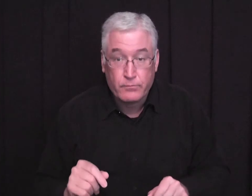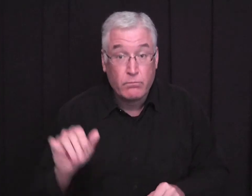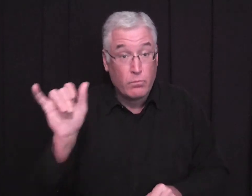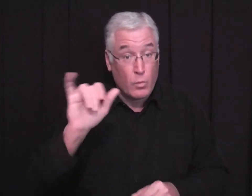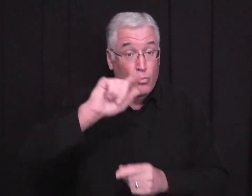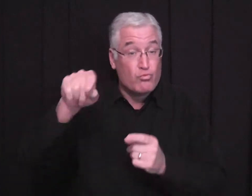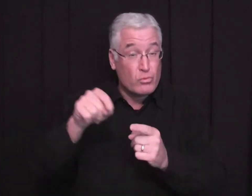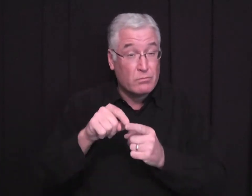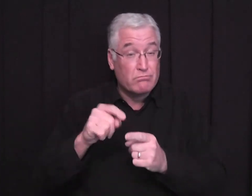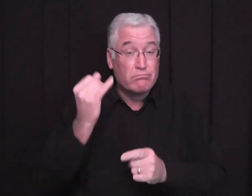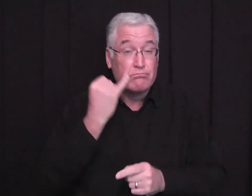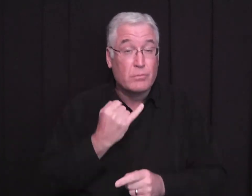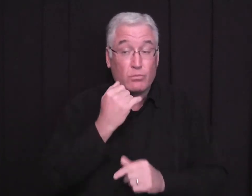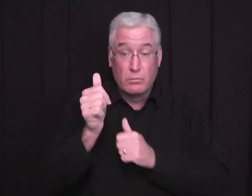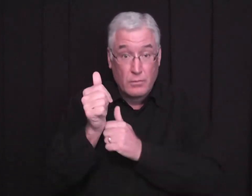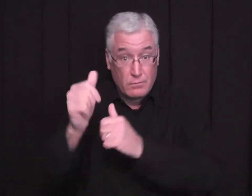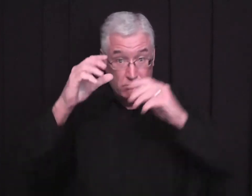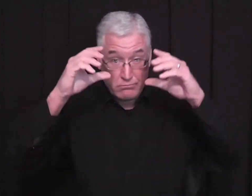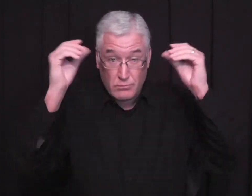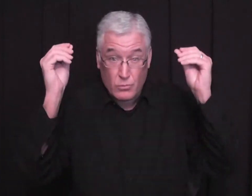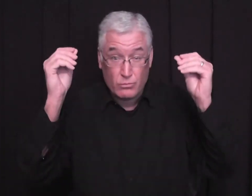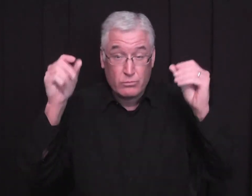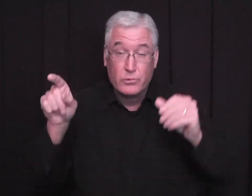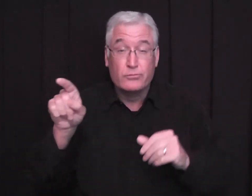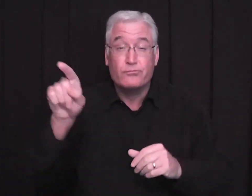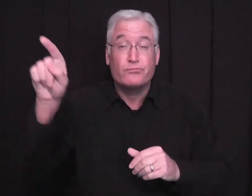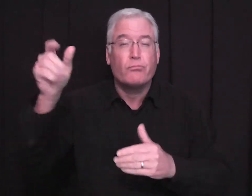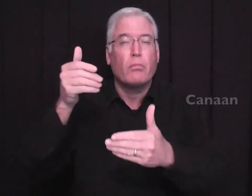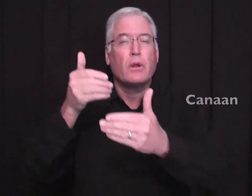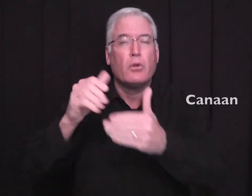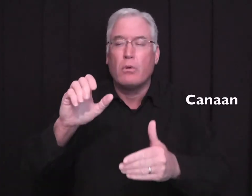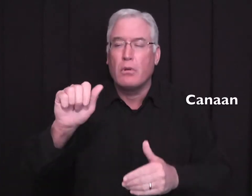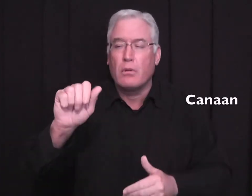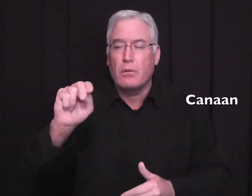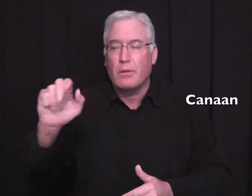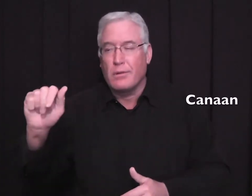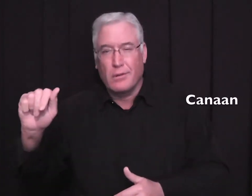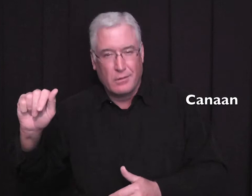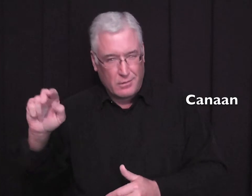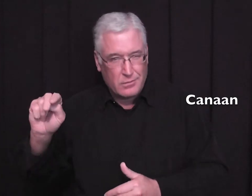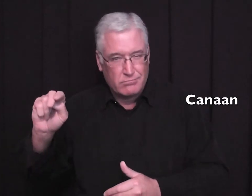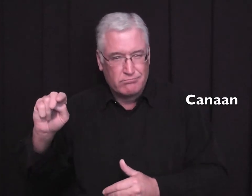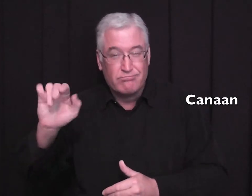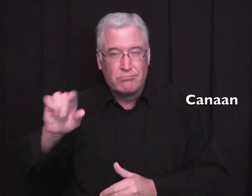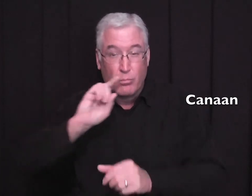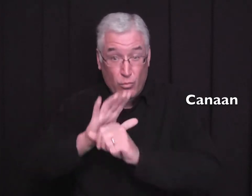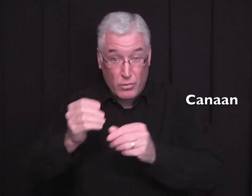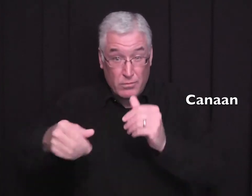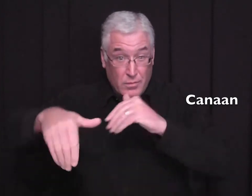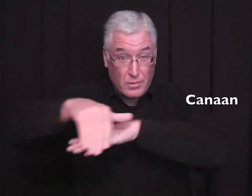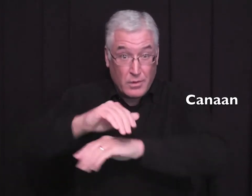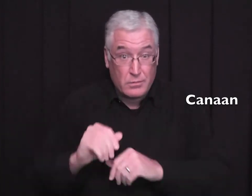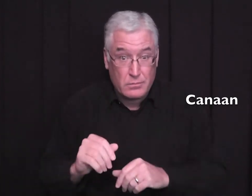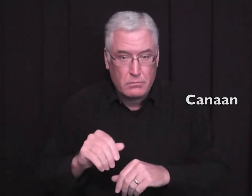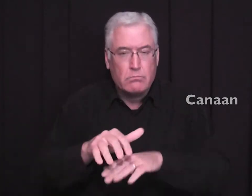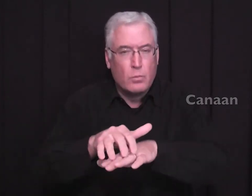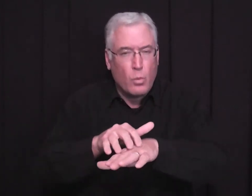was a huge difference. The Israelites, when they were following Moses and they were nearing the promised land